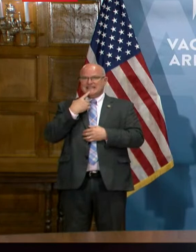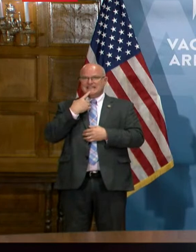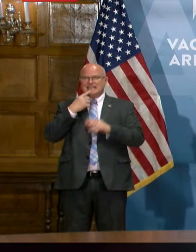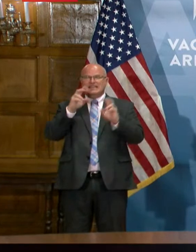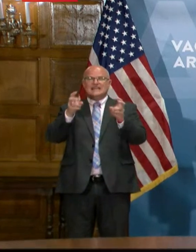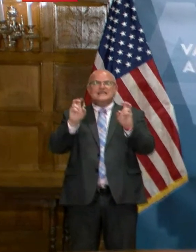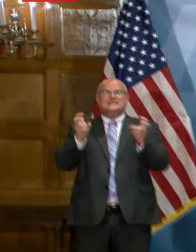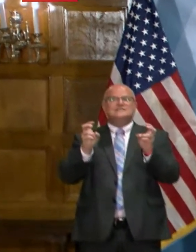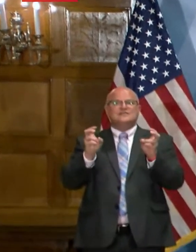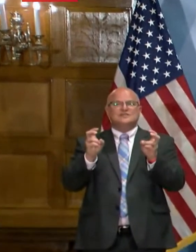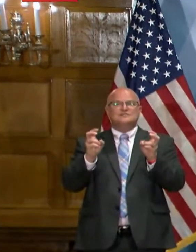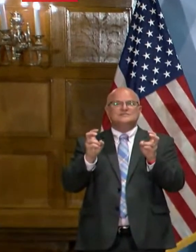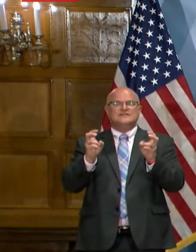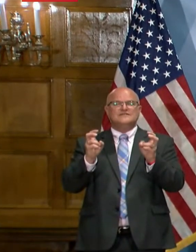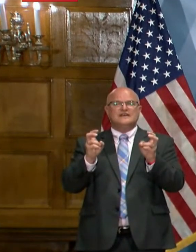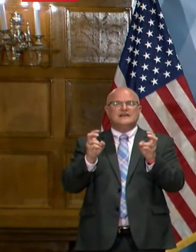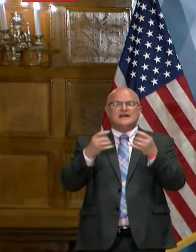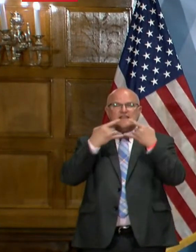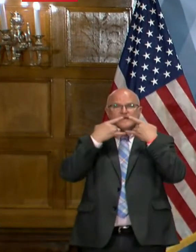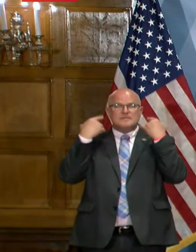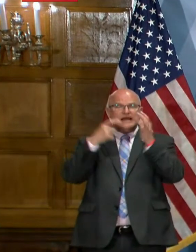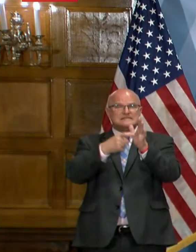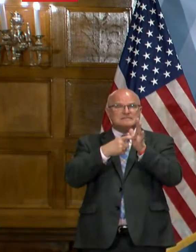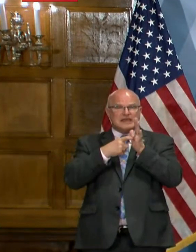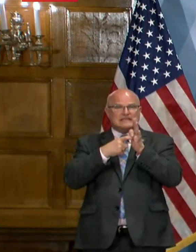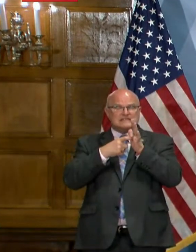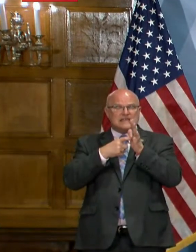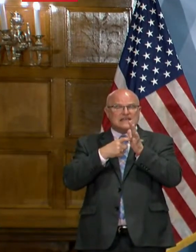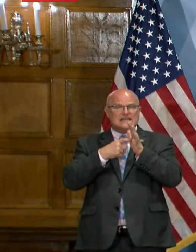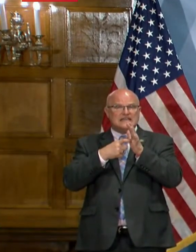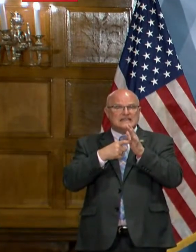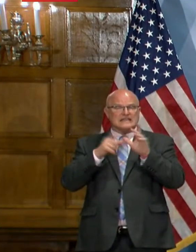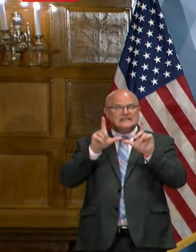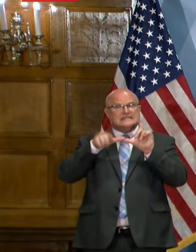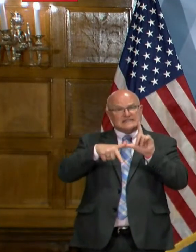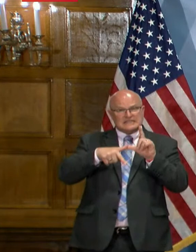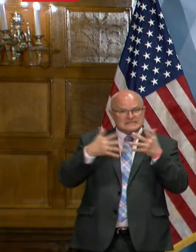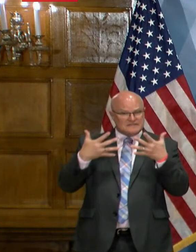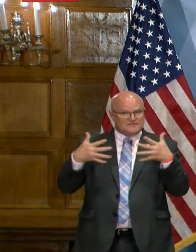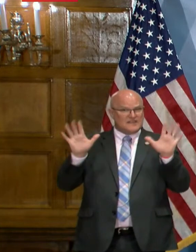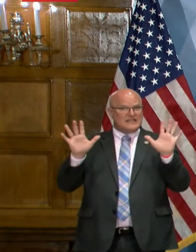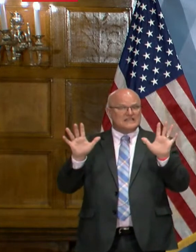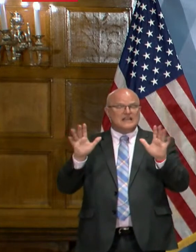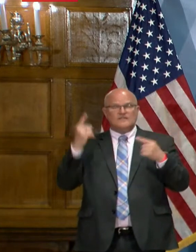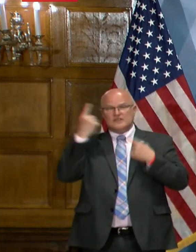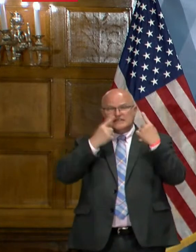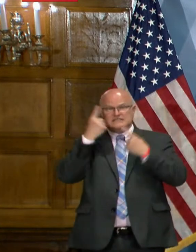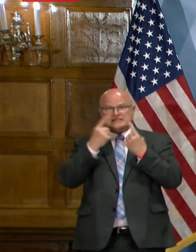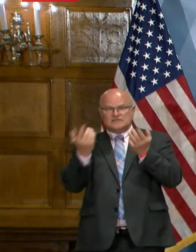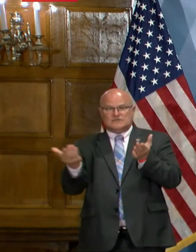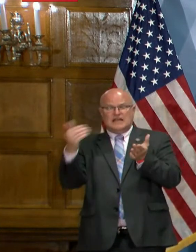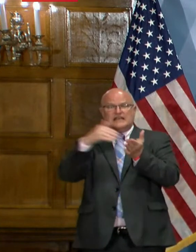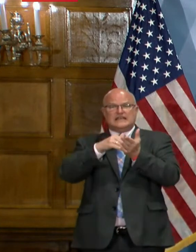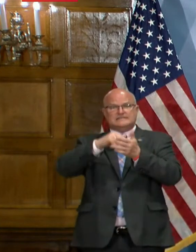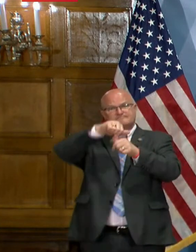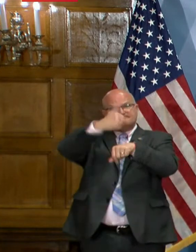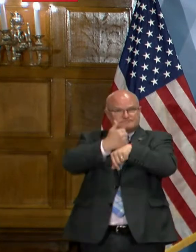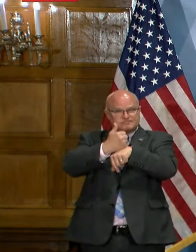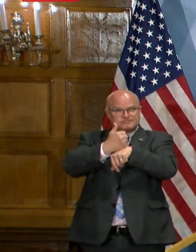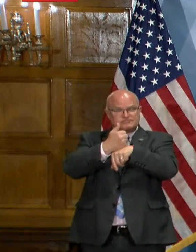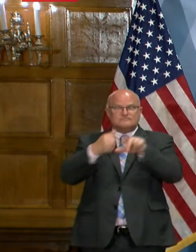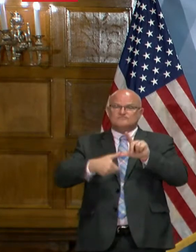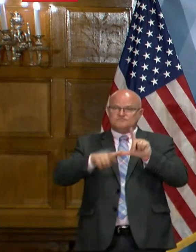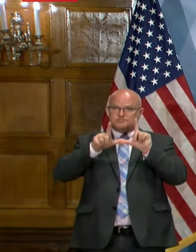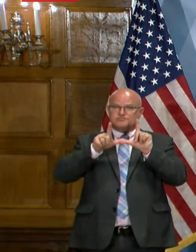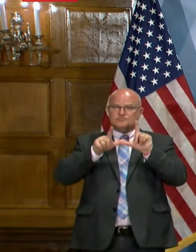in terms of the mask mandate is lifted, if we ever consider reinstating that, we will look at